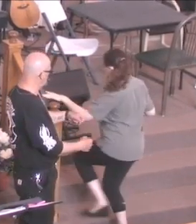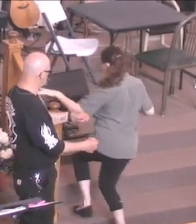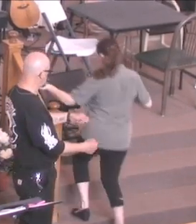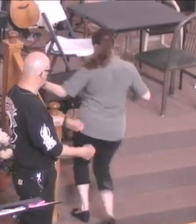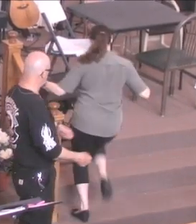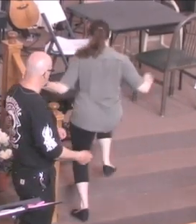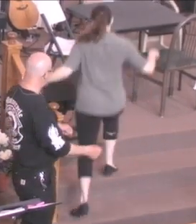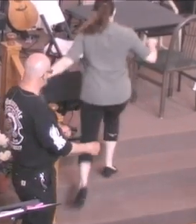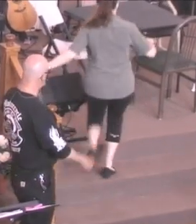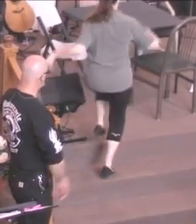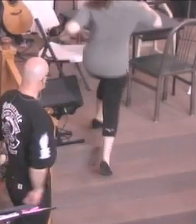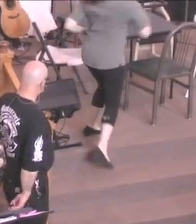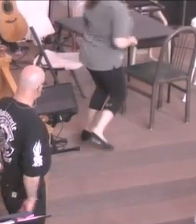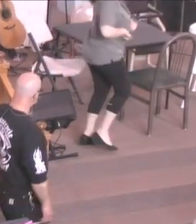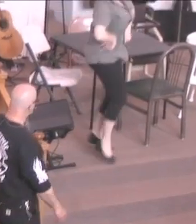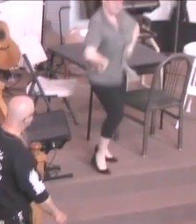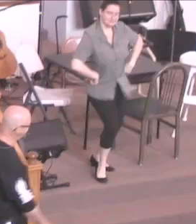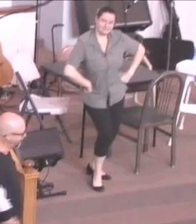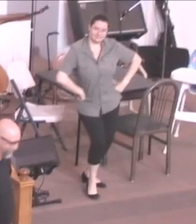You know how to jitterbug?